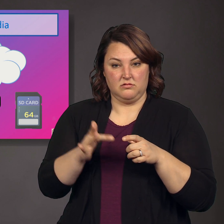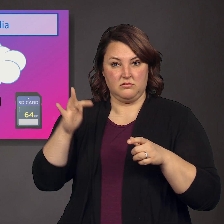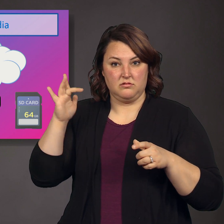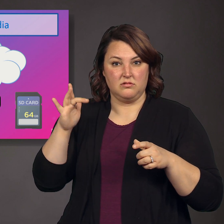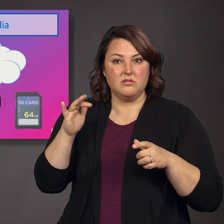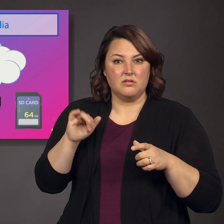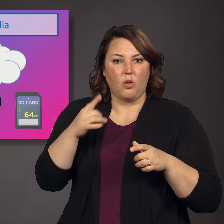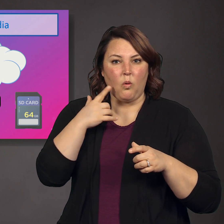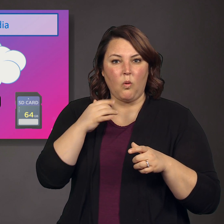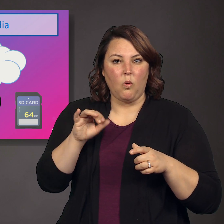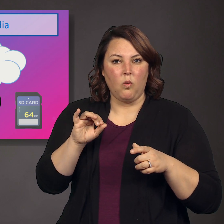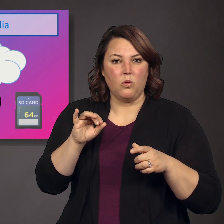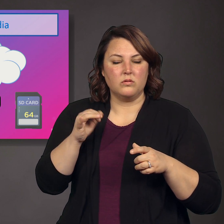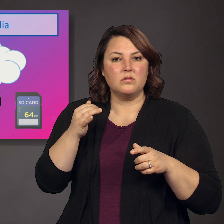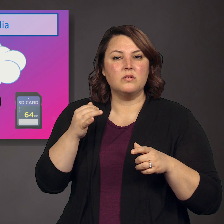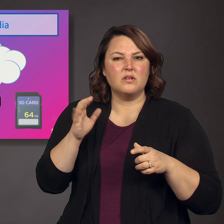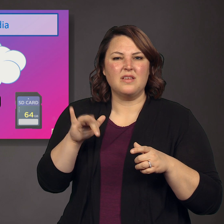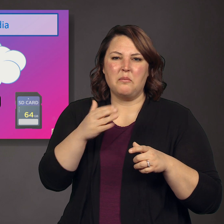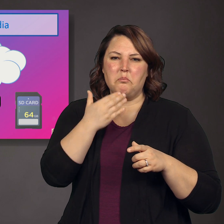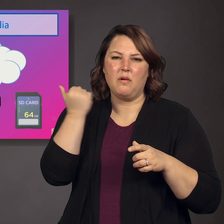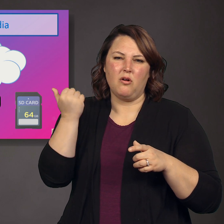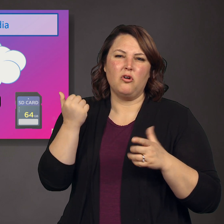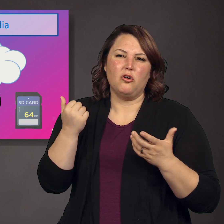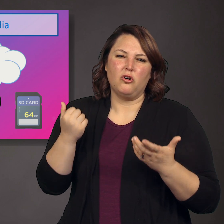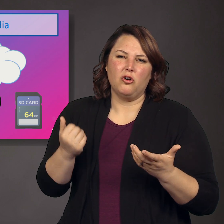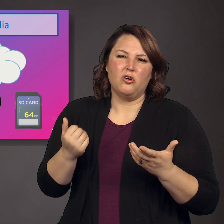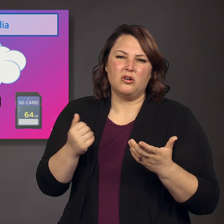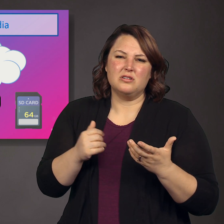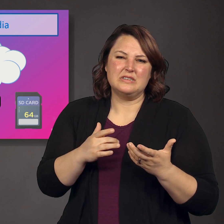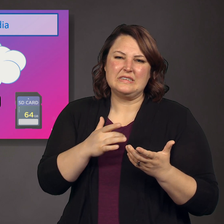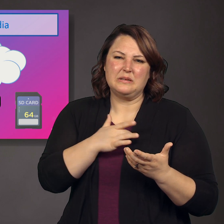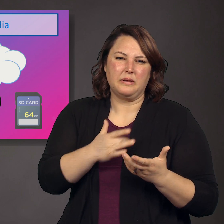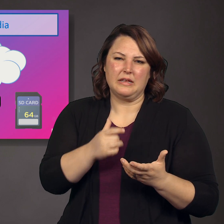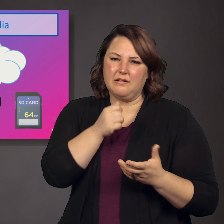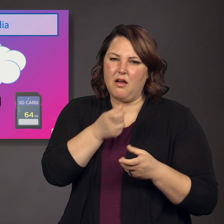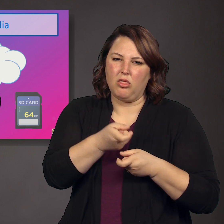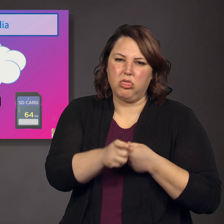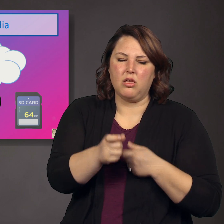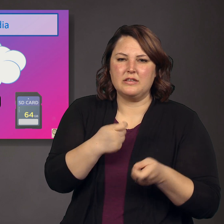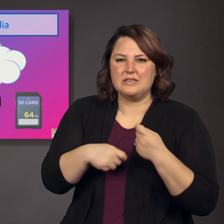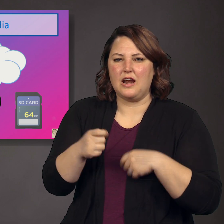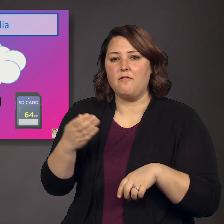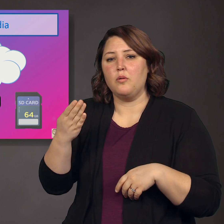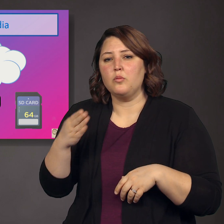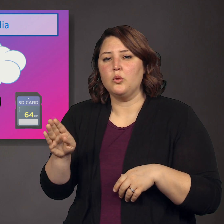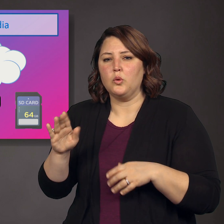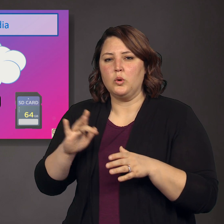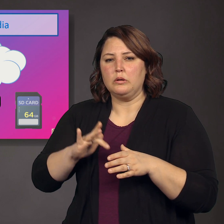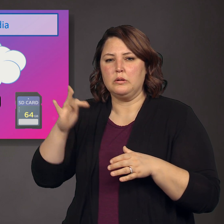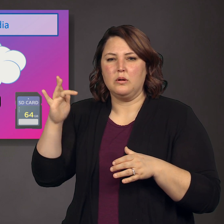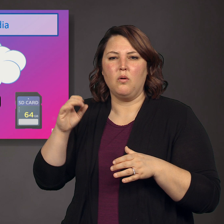much better and less subject to corrosion than on those that have a blue reflective layer or a silver reflective